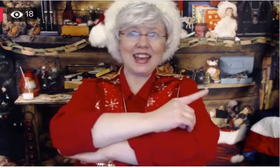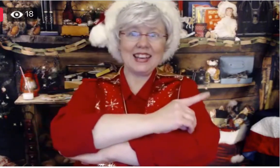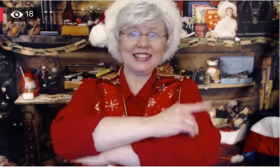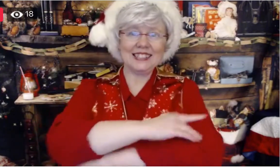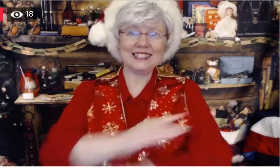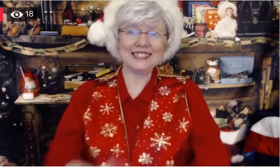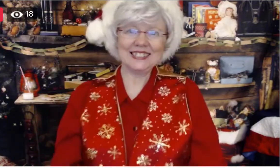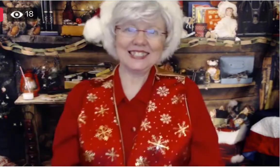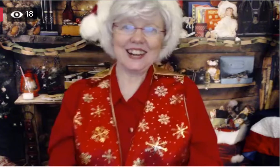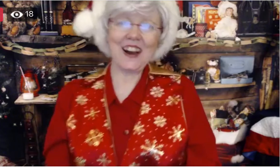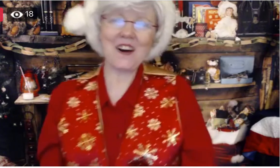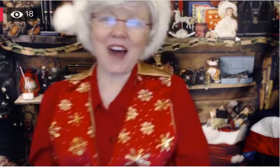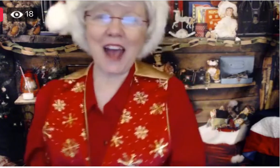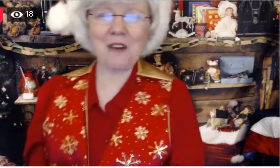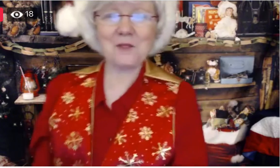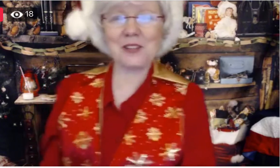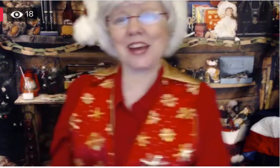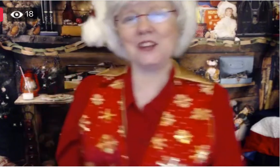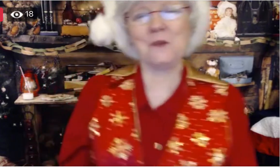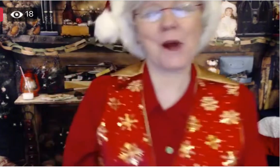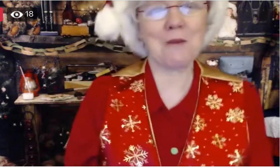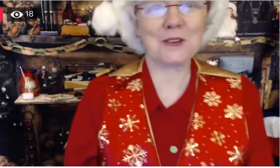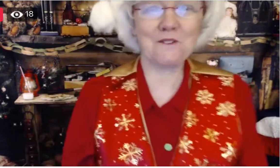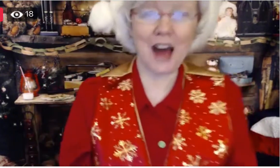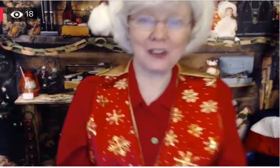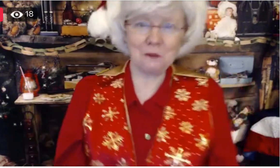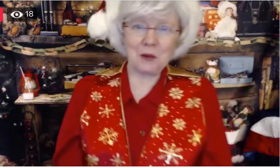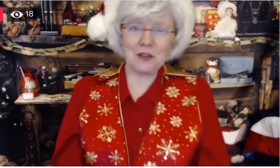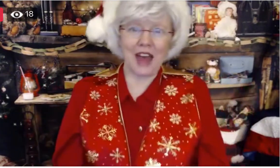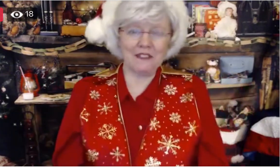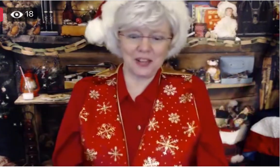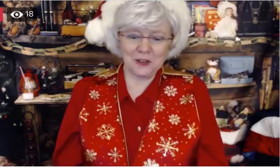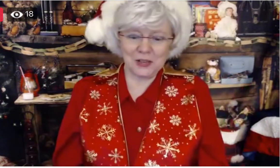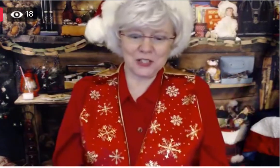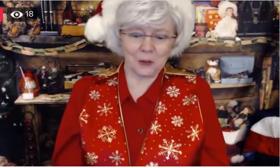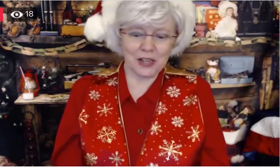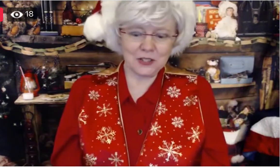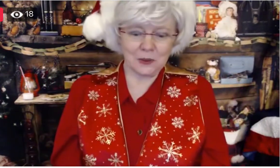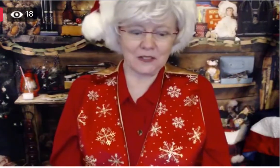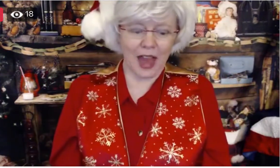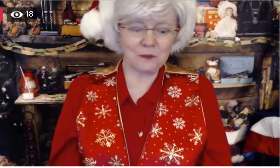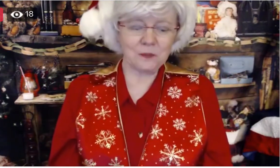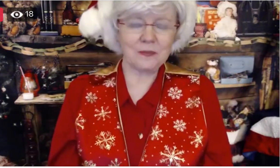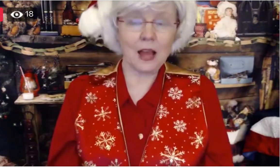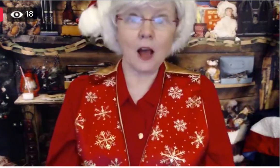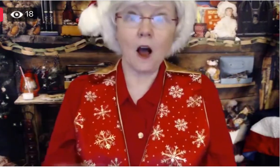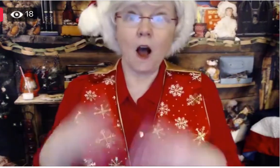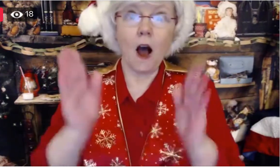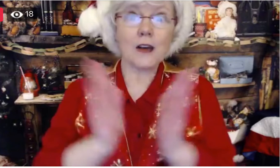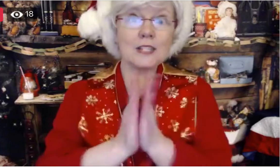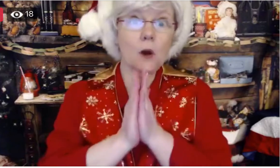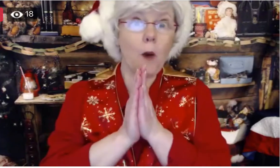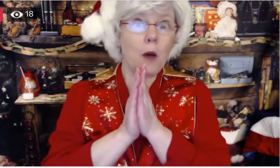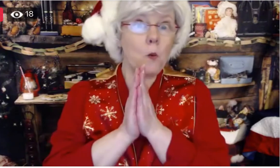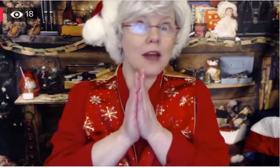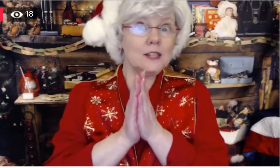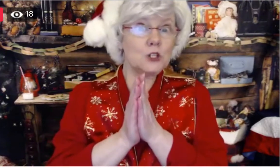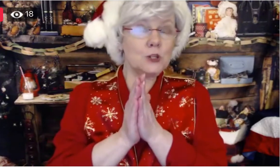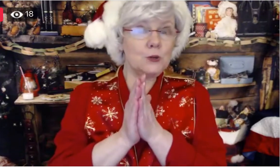Yay. Oh, I hope that you were able to follow me with that and that you enjoyed doing that. Also, I wanted to